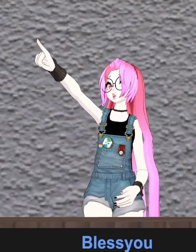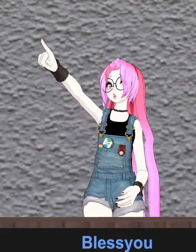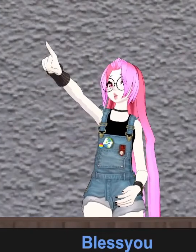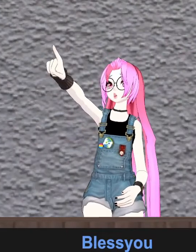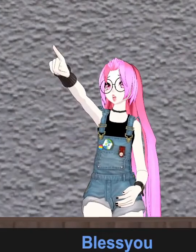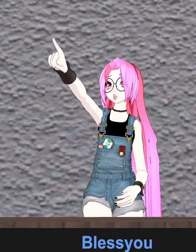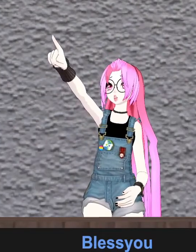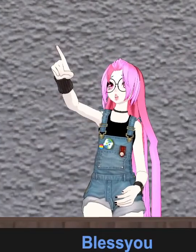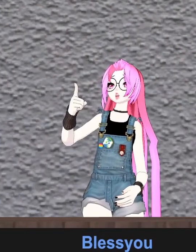Hello, you have a question.